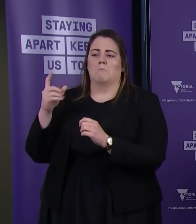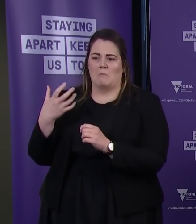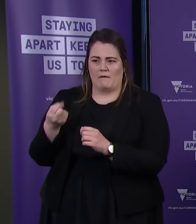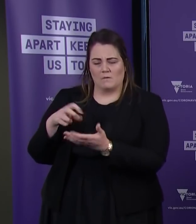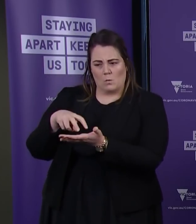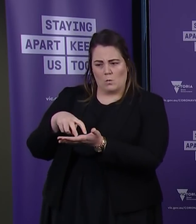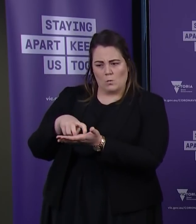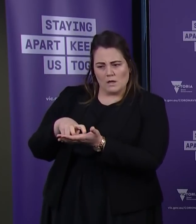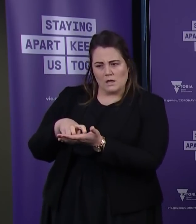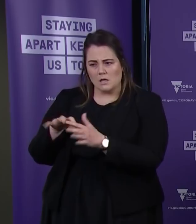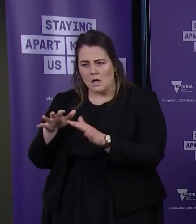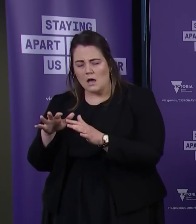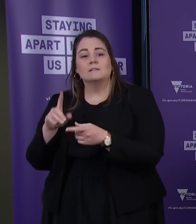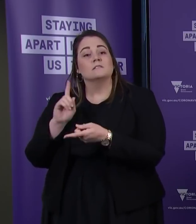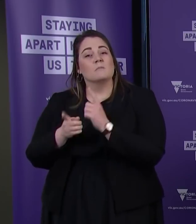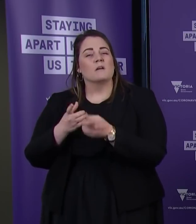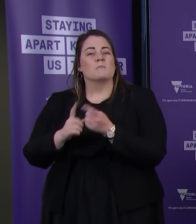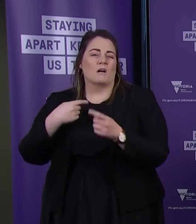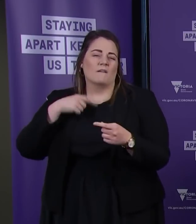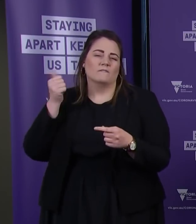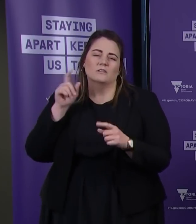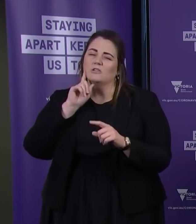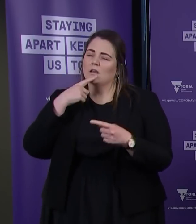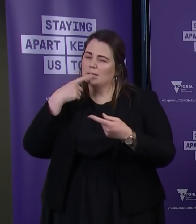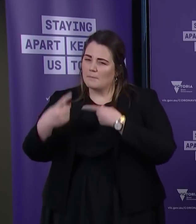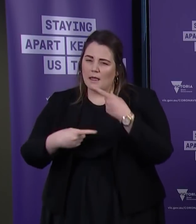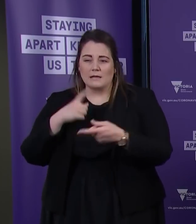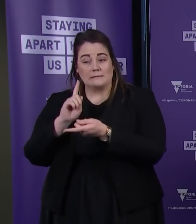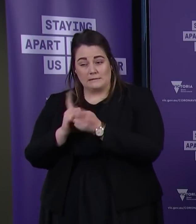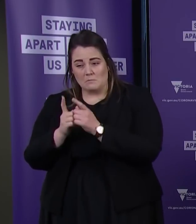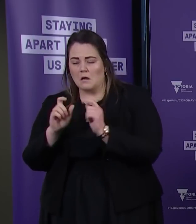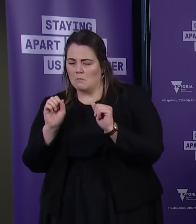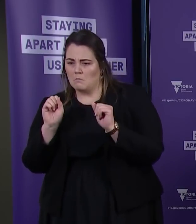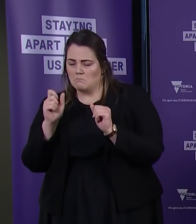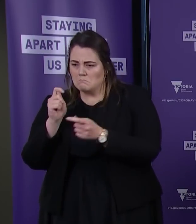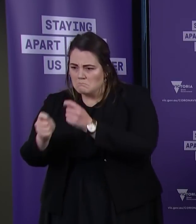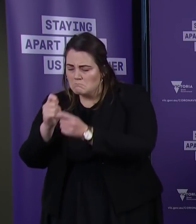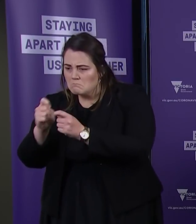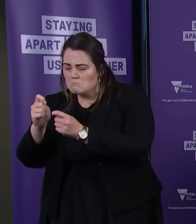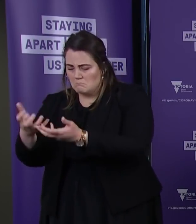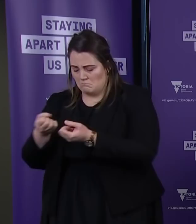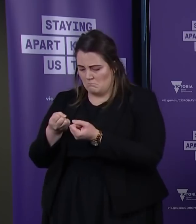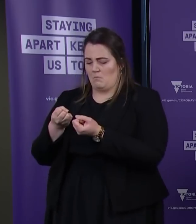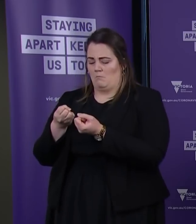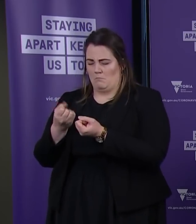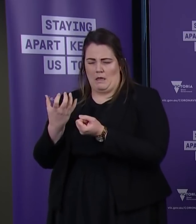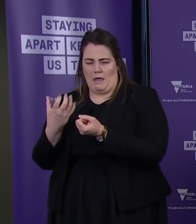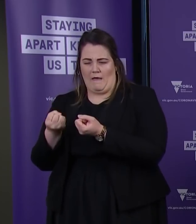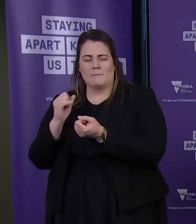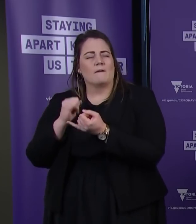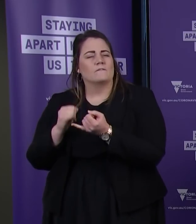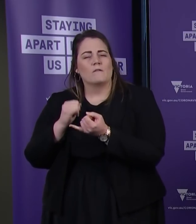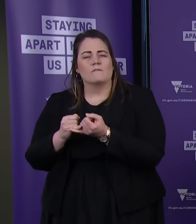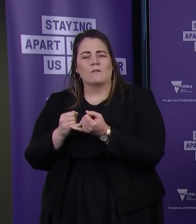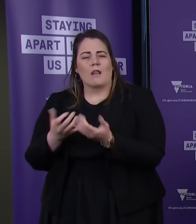these indeterminate results, or results where there's only a weak signal on the test. They are a normal part